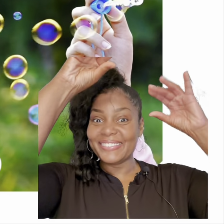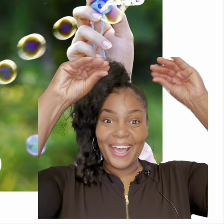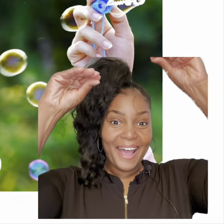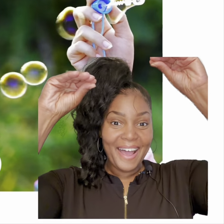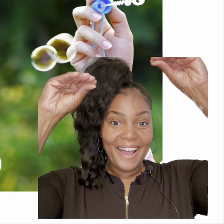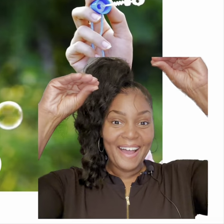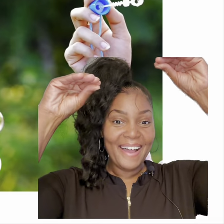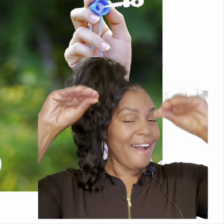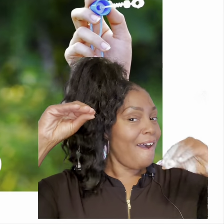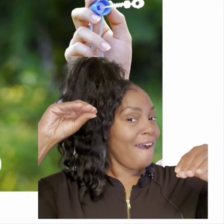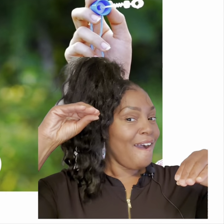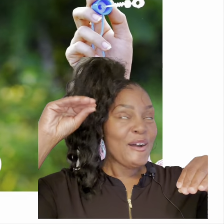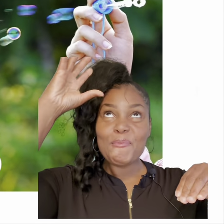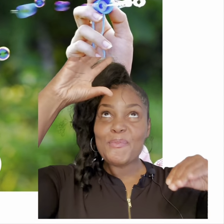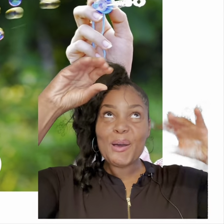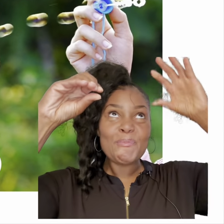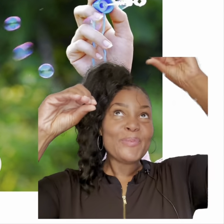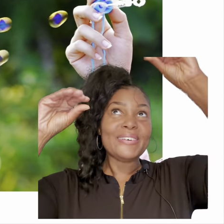Bubbles.